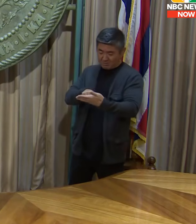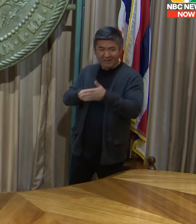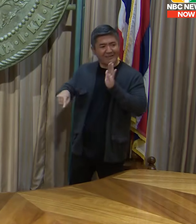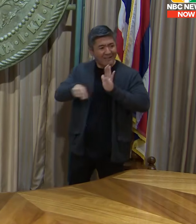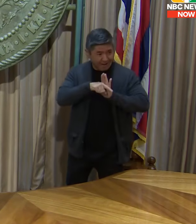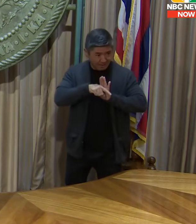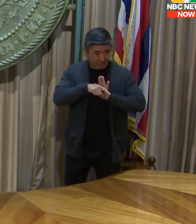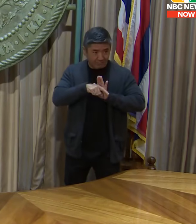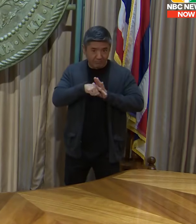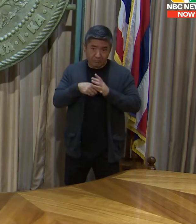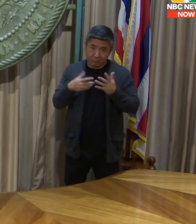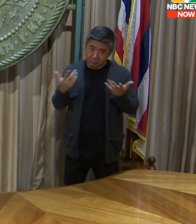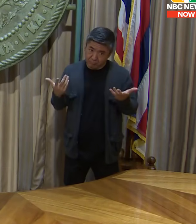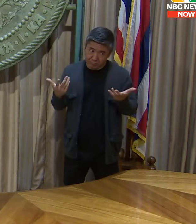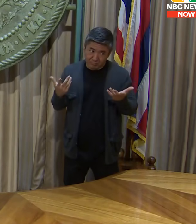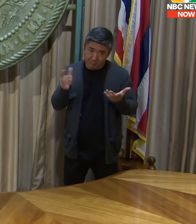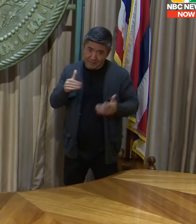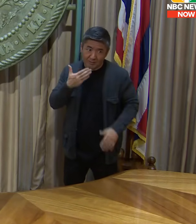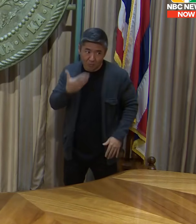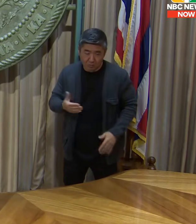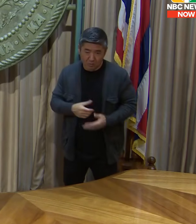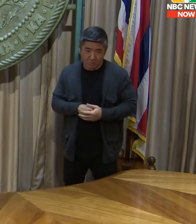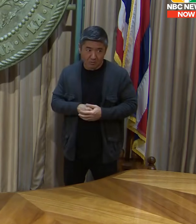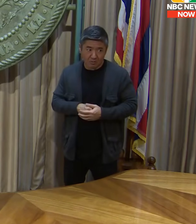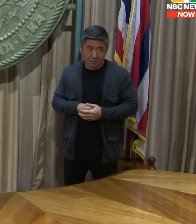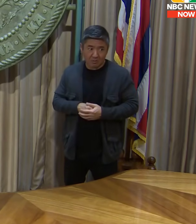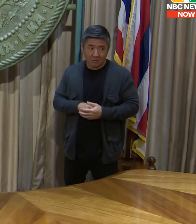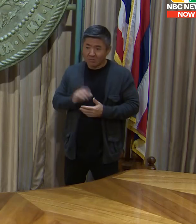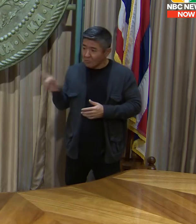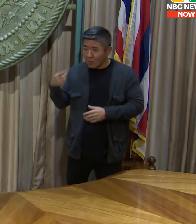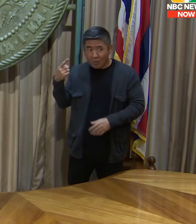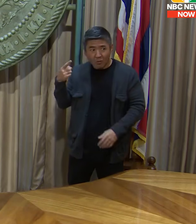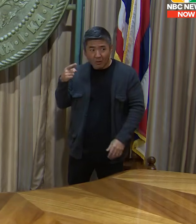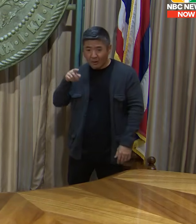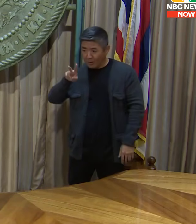helpful information. Again, we've had only 204